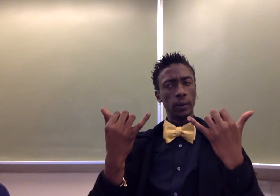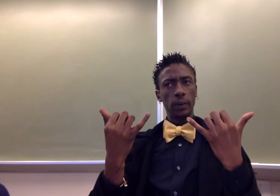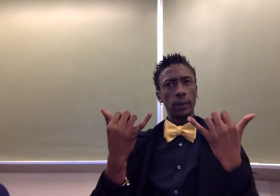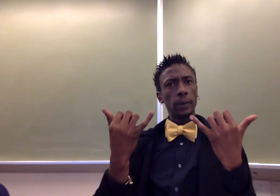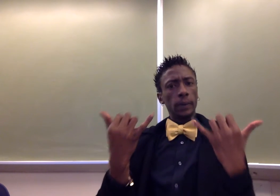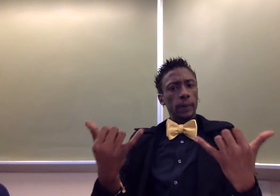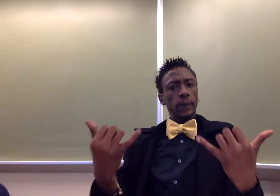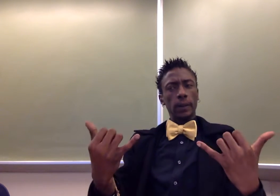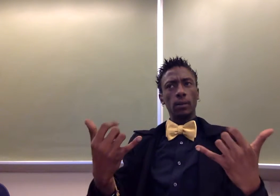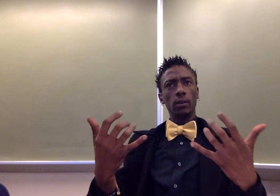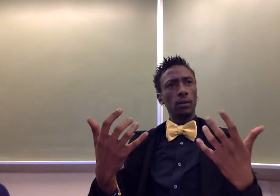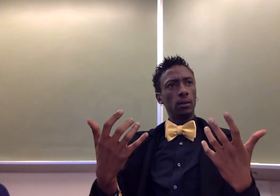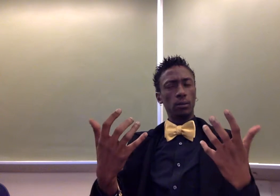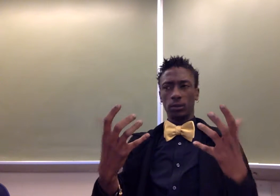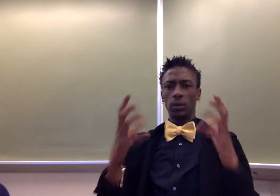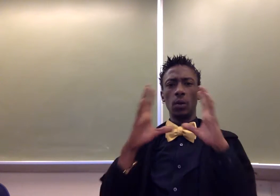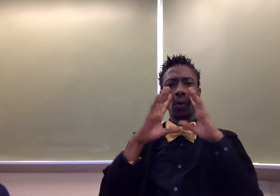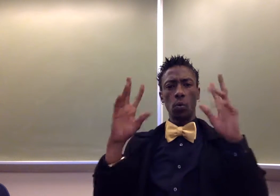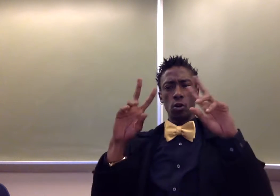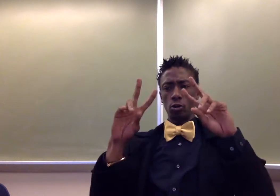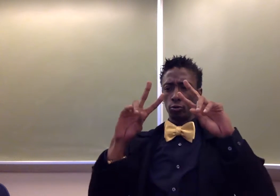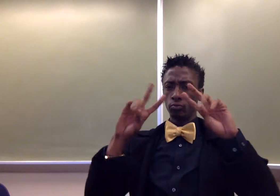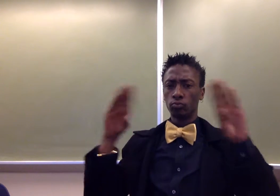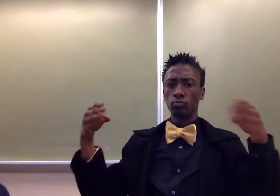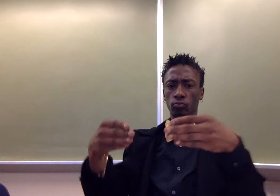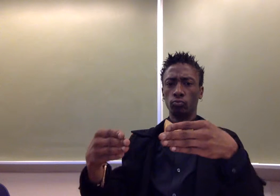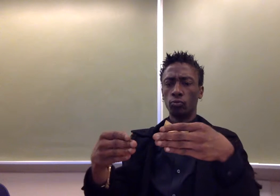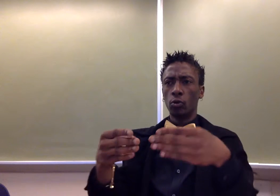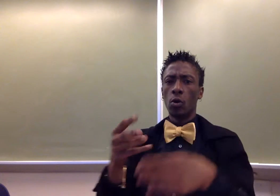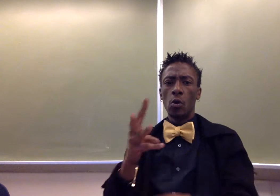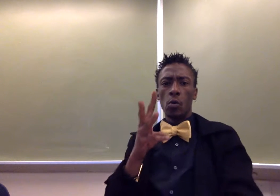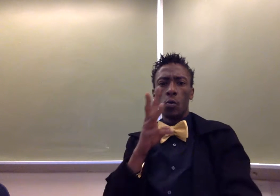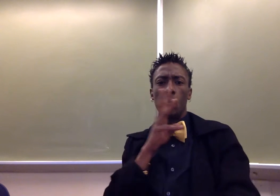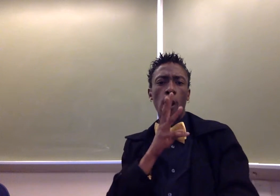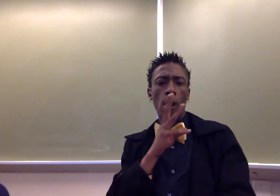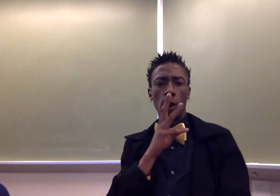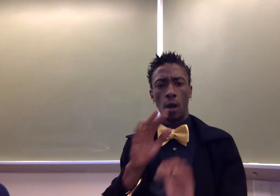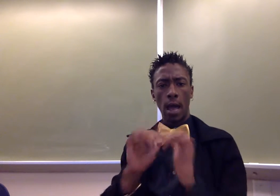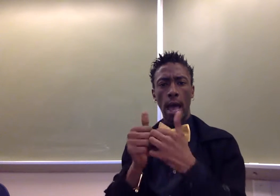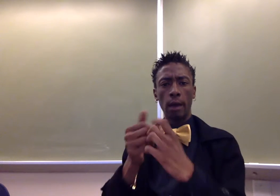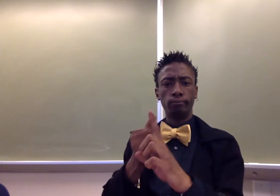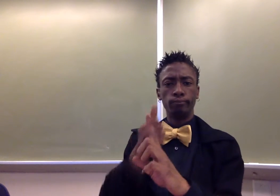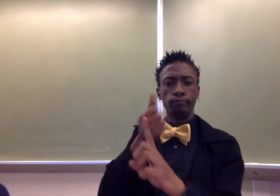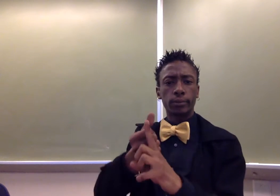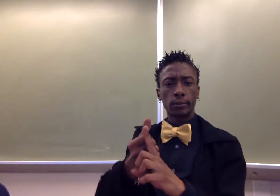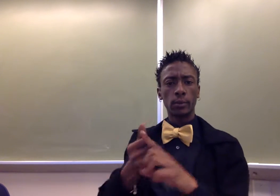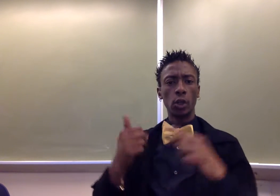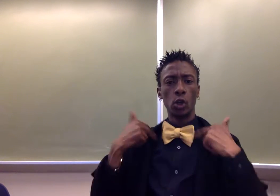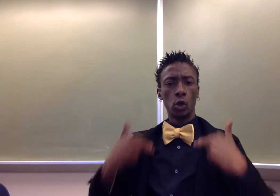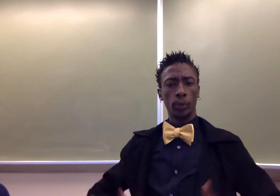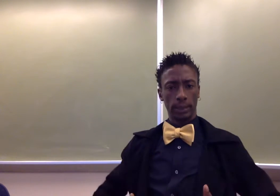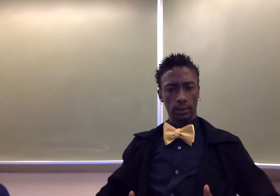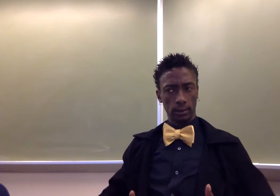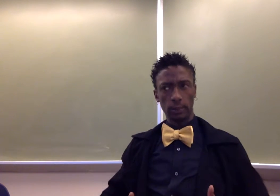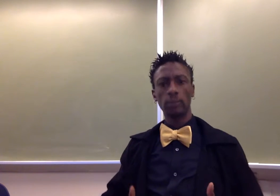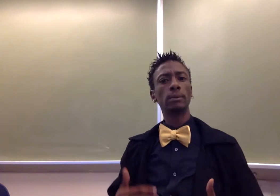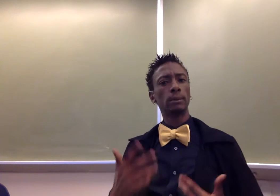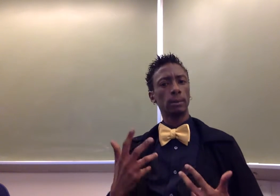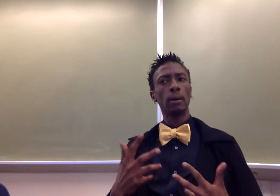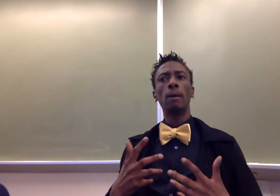water has an impact on our bodies as humans, and perhaps to begin to evaluate it as a